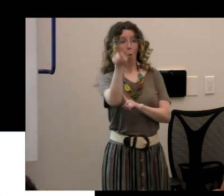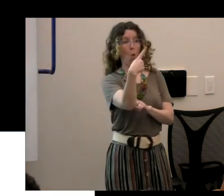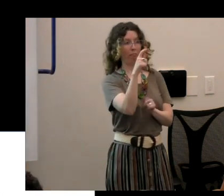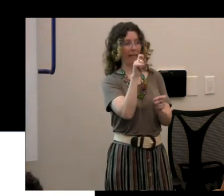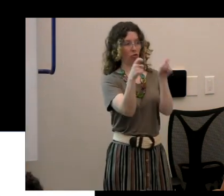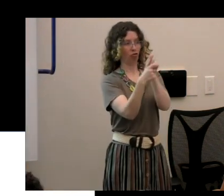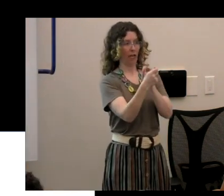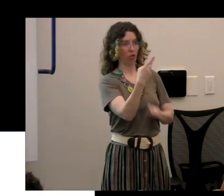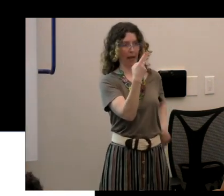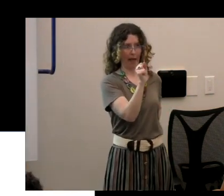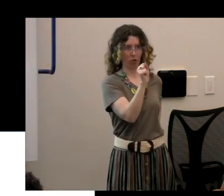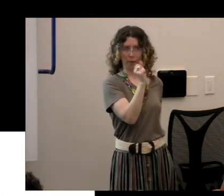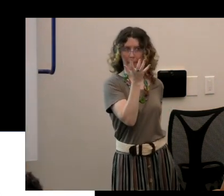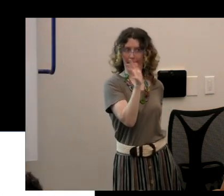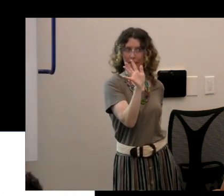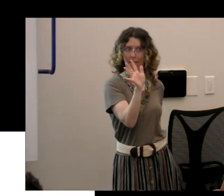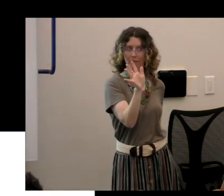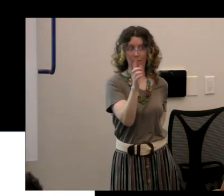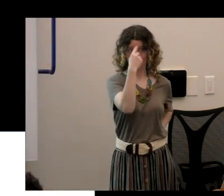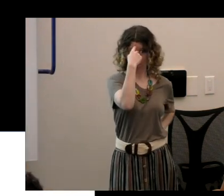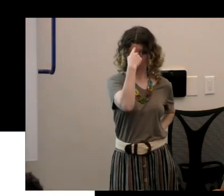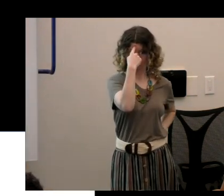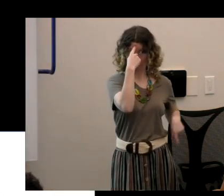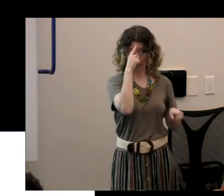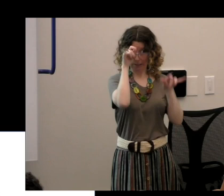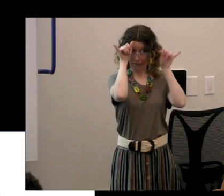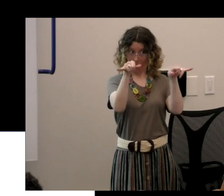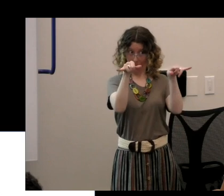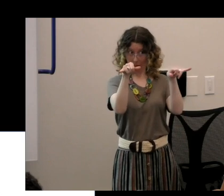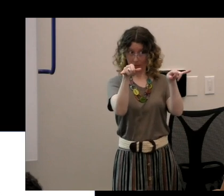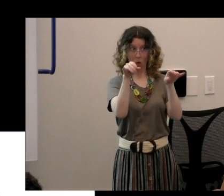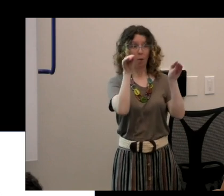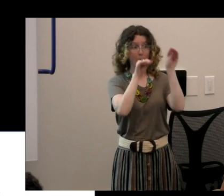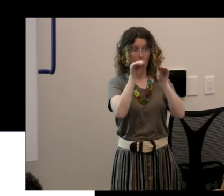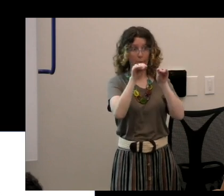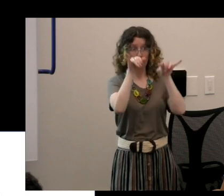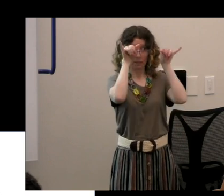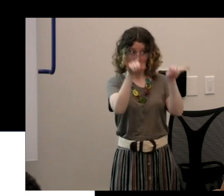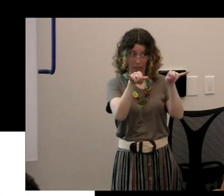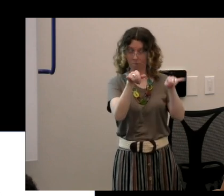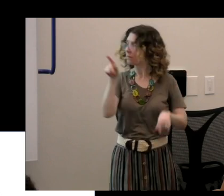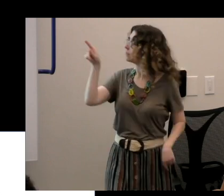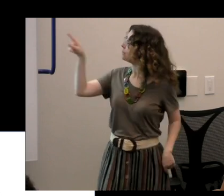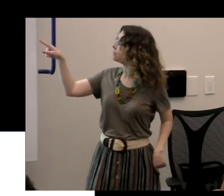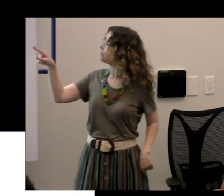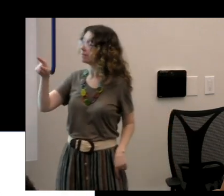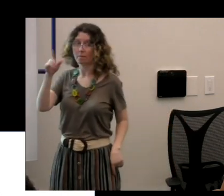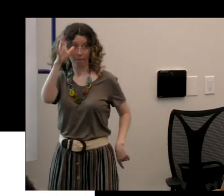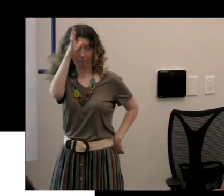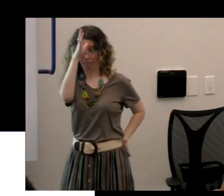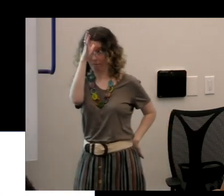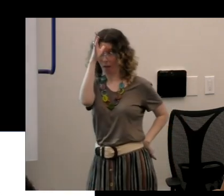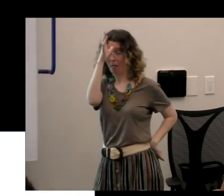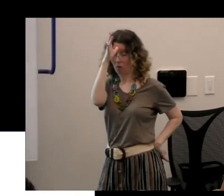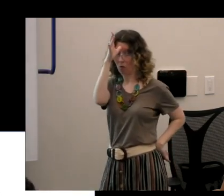first image, it's only changing the hand shape. That's all, but still on the forehead. The position is on the forehead. It's just changing